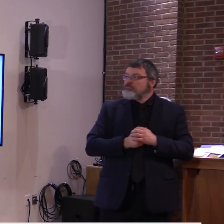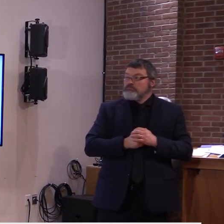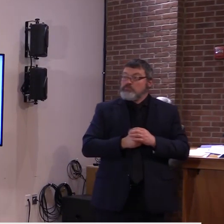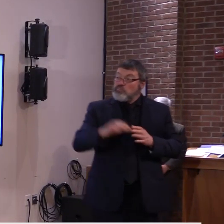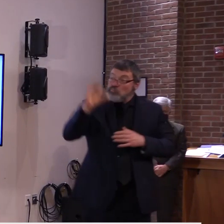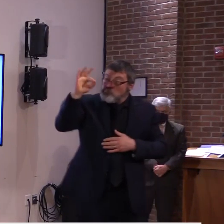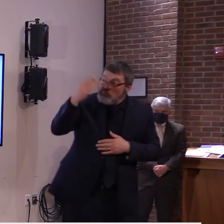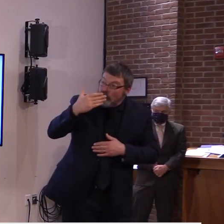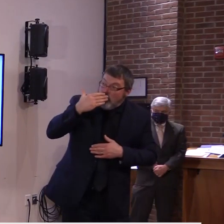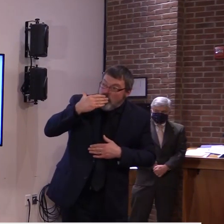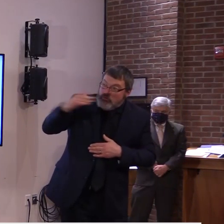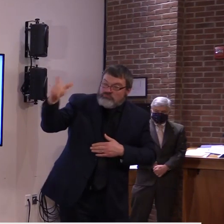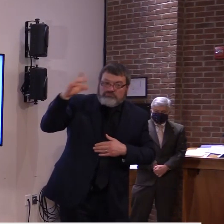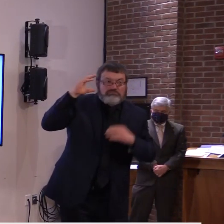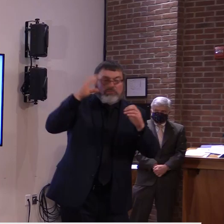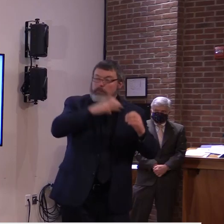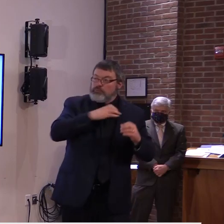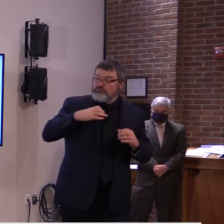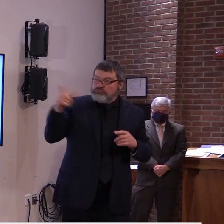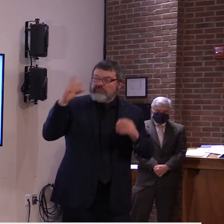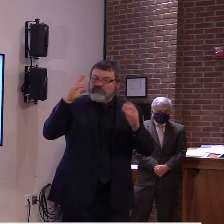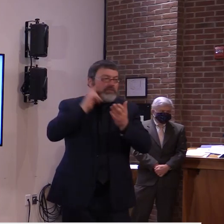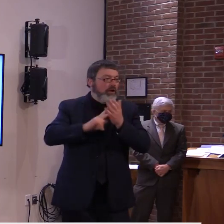Thank you, Secretary French, and good morning.